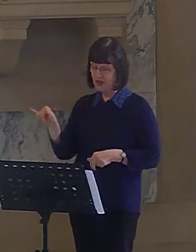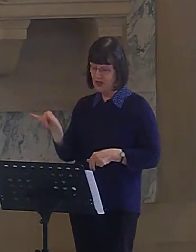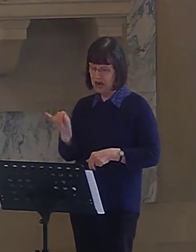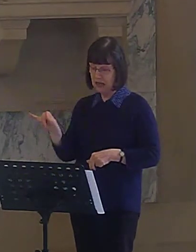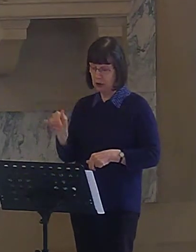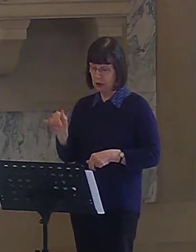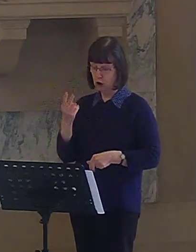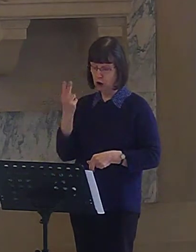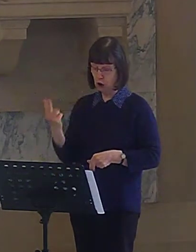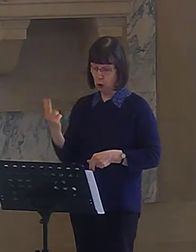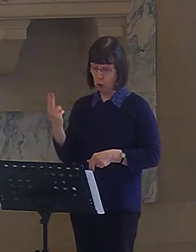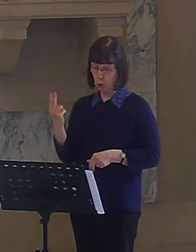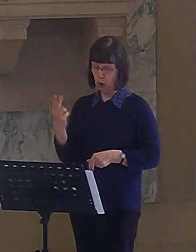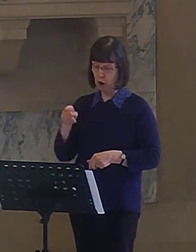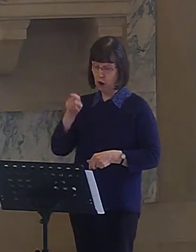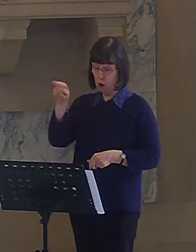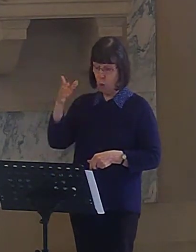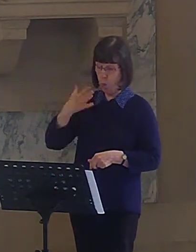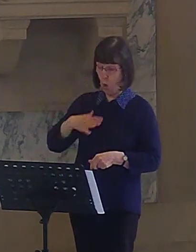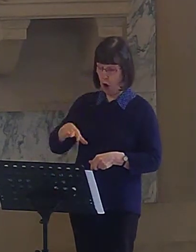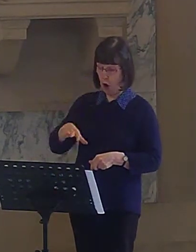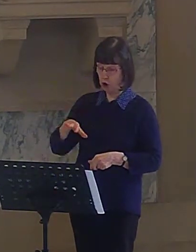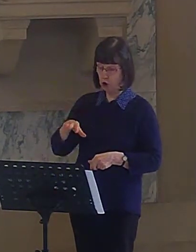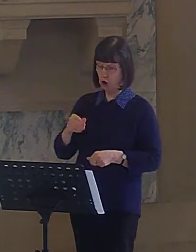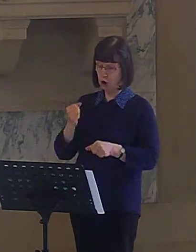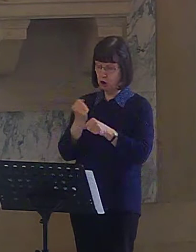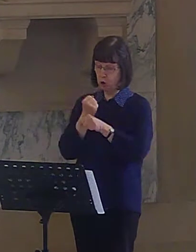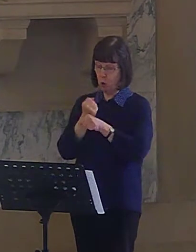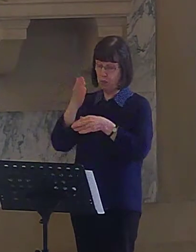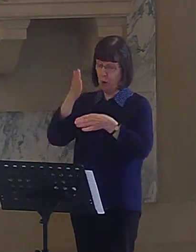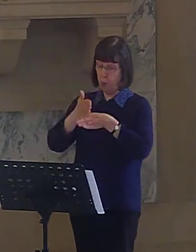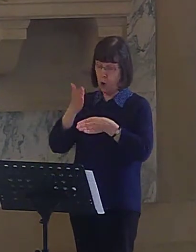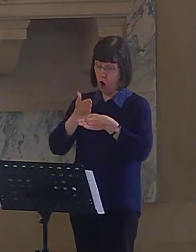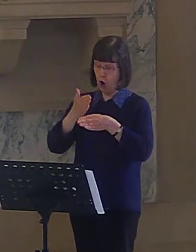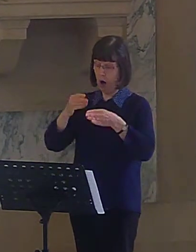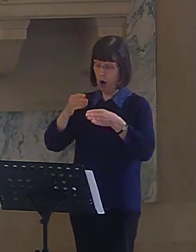you want to do the work of Judas.